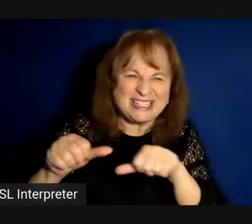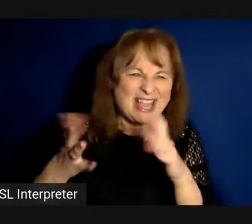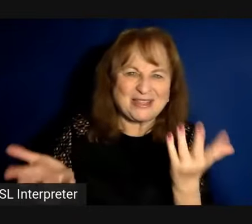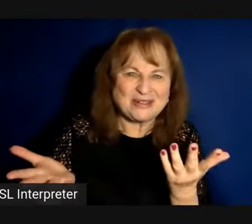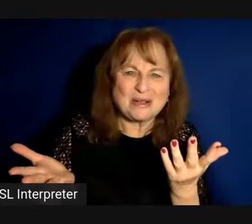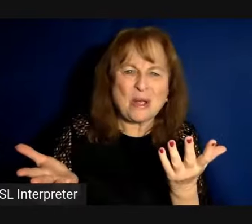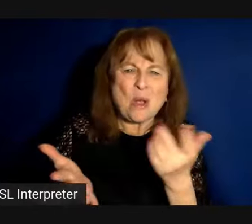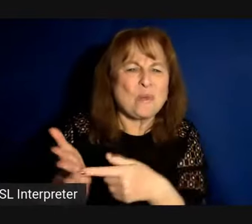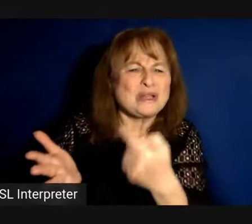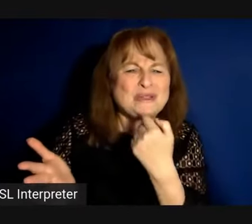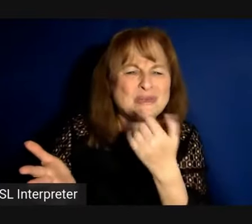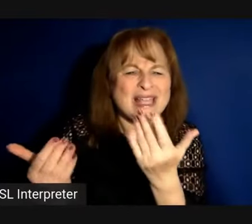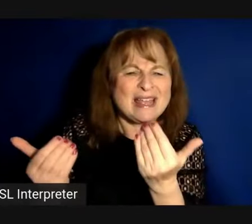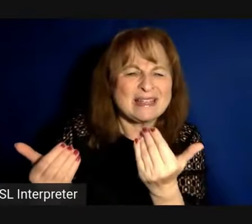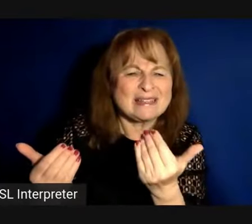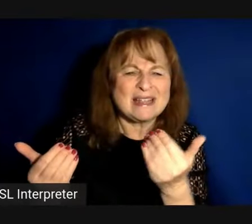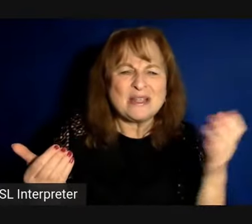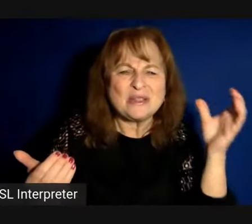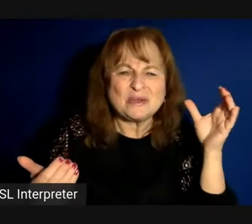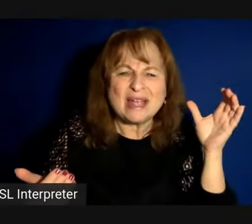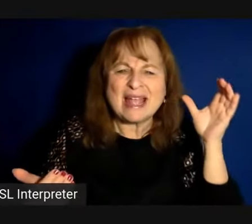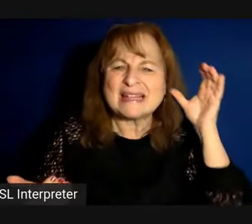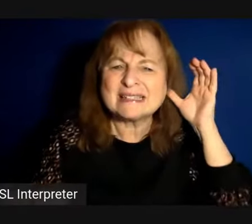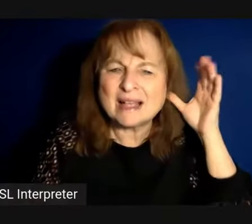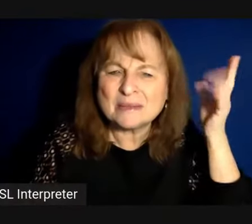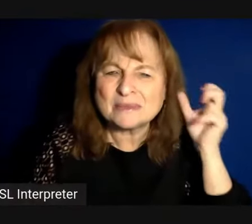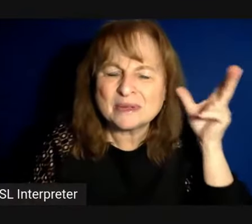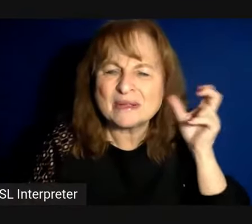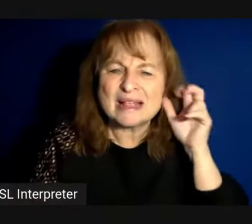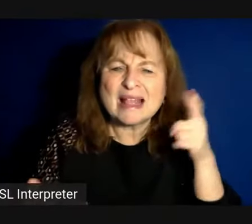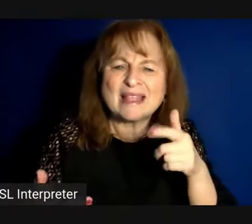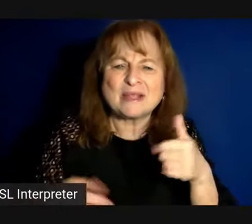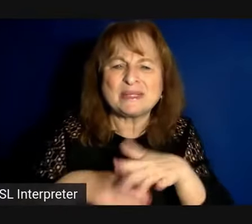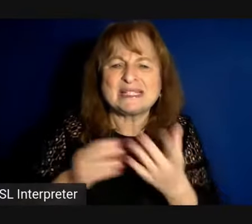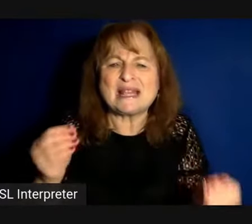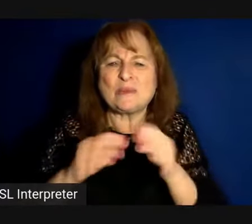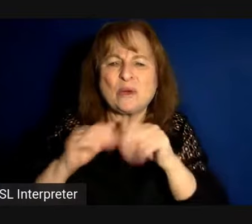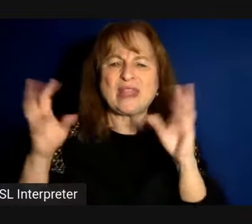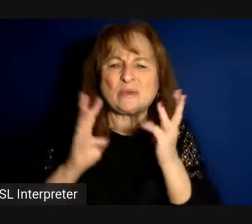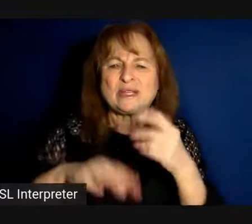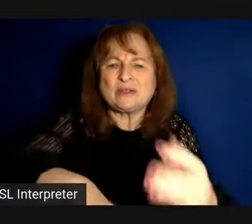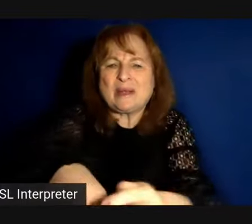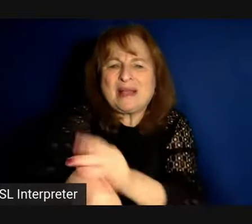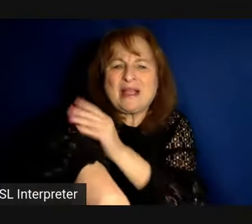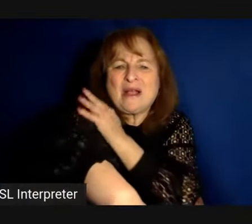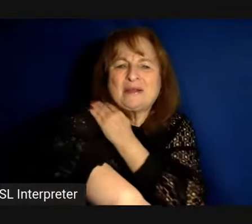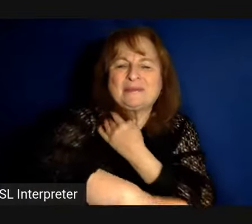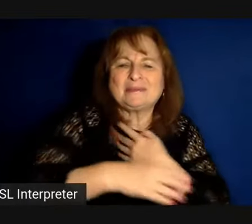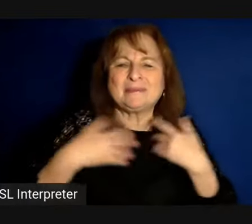what did you say then hand cupped to my ear as if it would send more than winter across my own